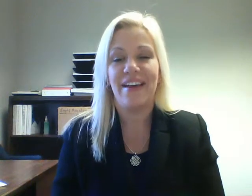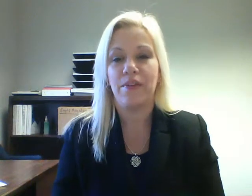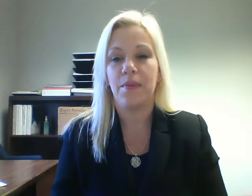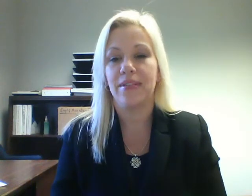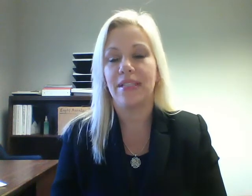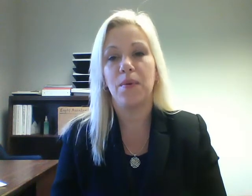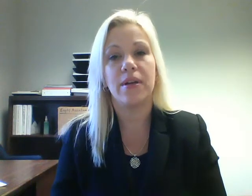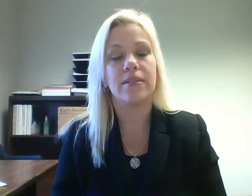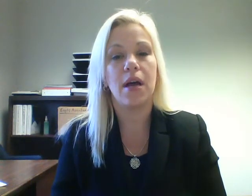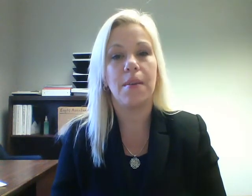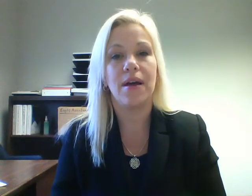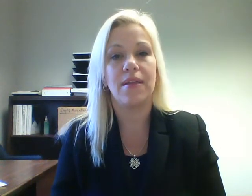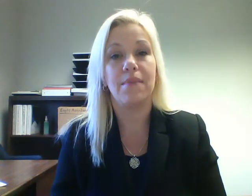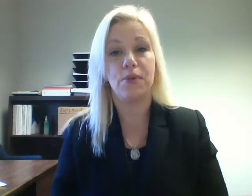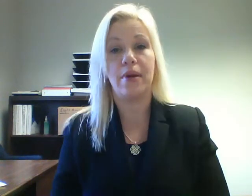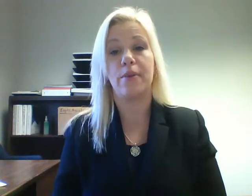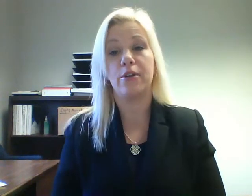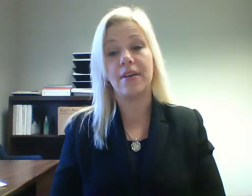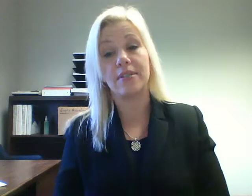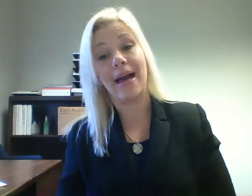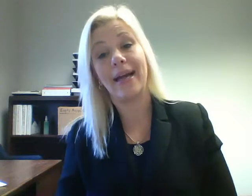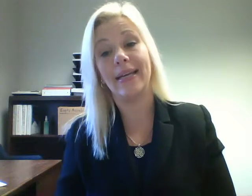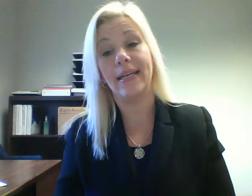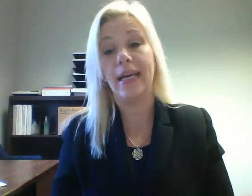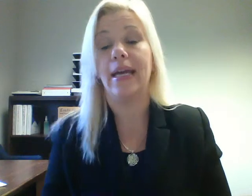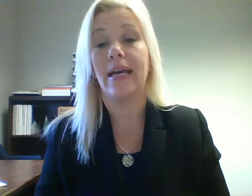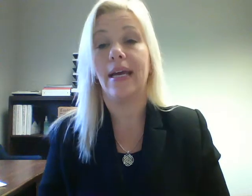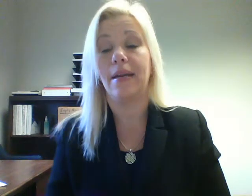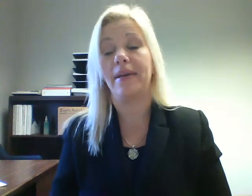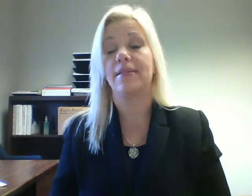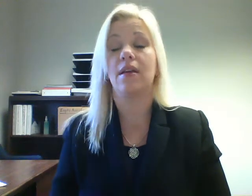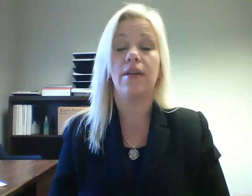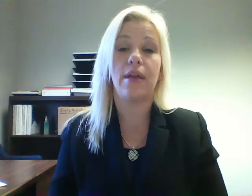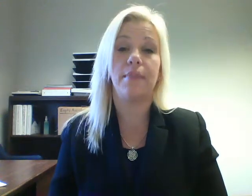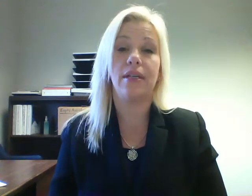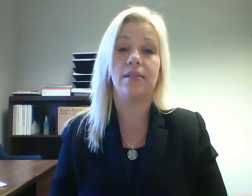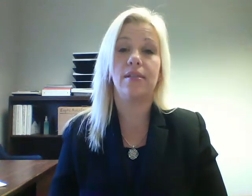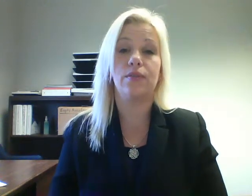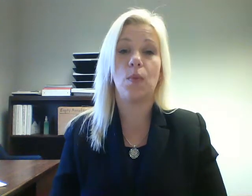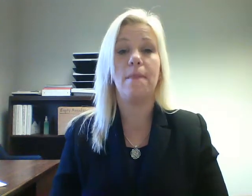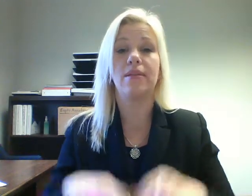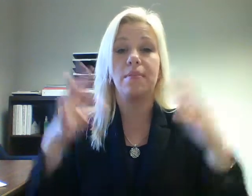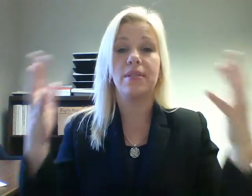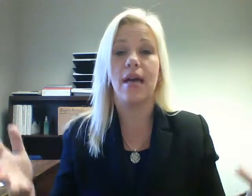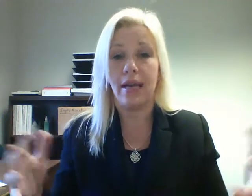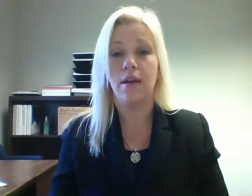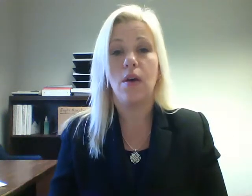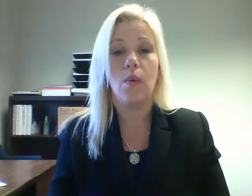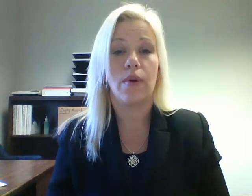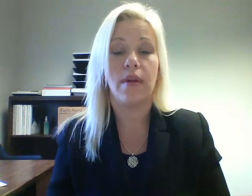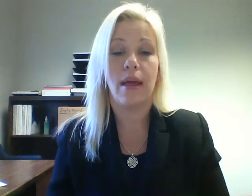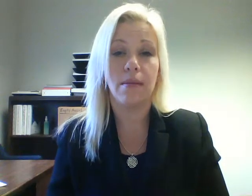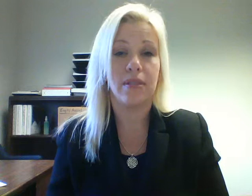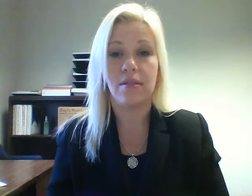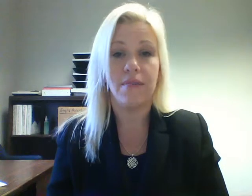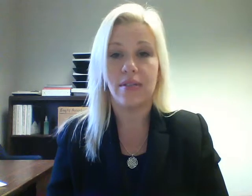Hey everyone, today we're going to talk about the parameters of a sign, and basically all that means is what makes up a sign, what are the elements of a